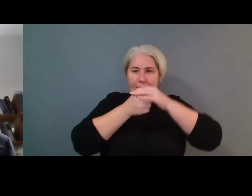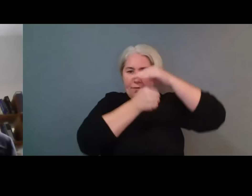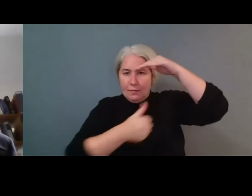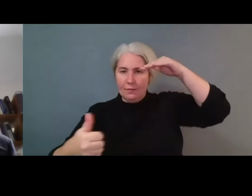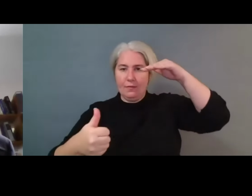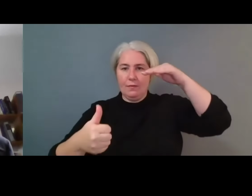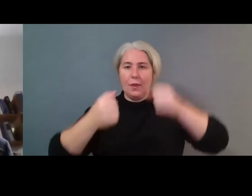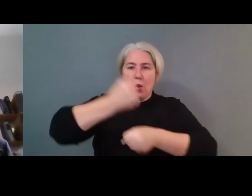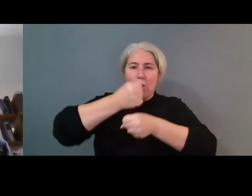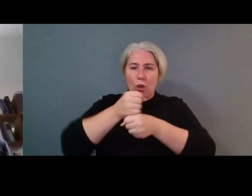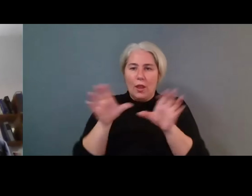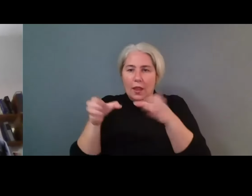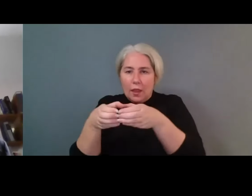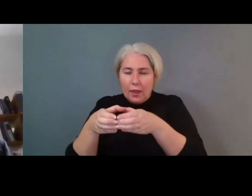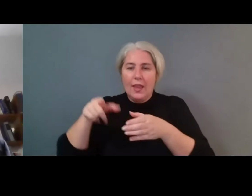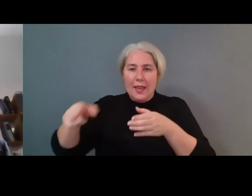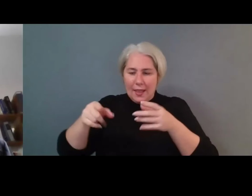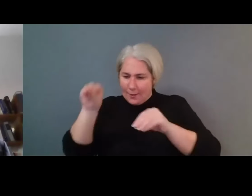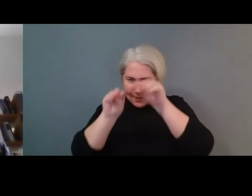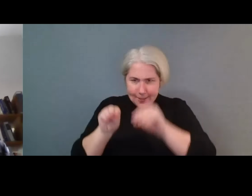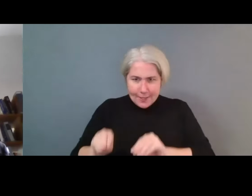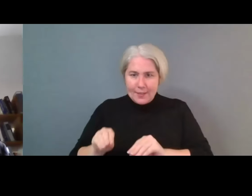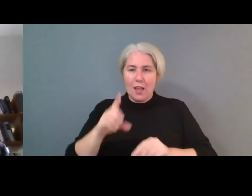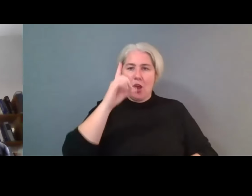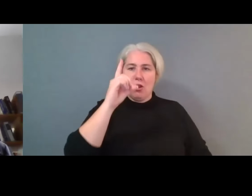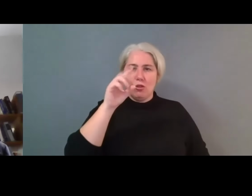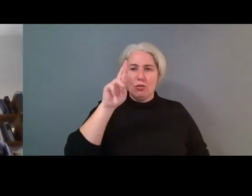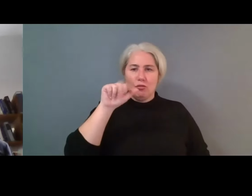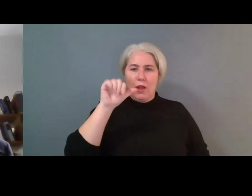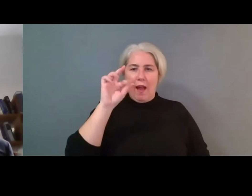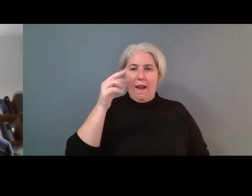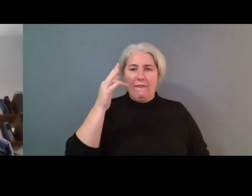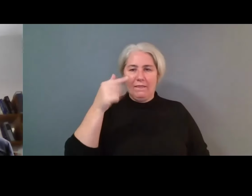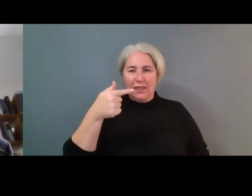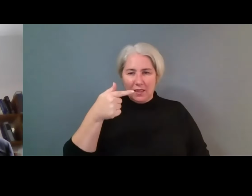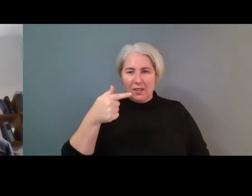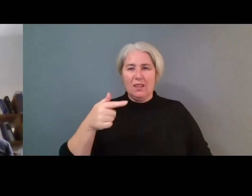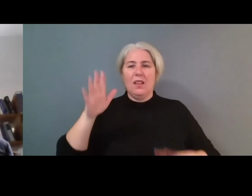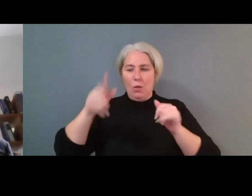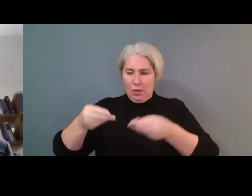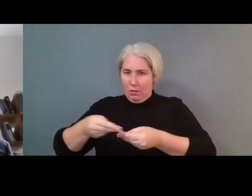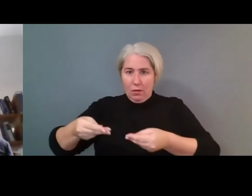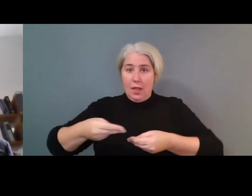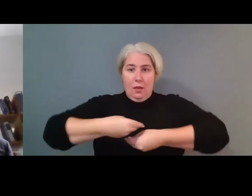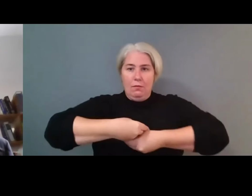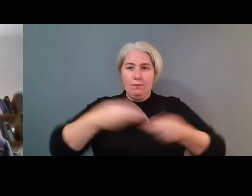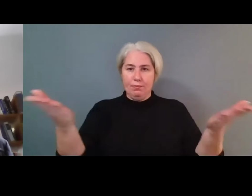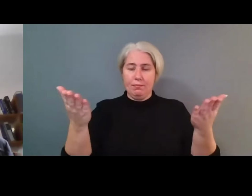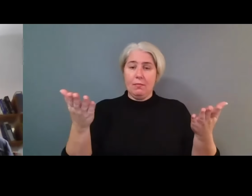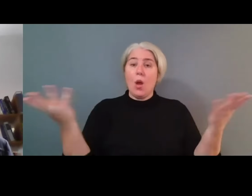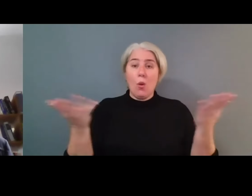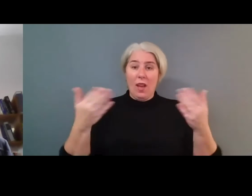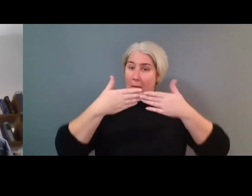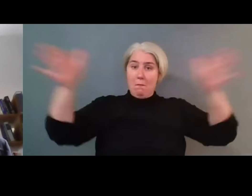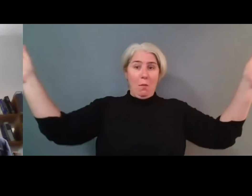version of that document. Then that draft is sent out to the public, usually on the website of the treaty body. And